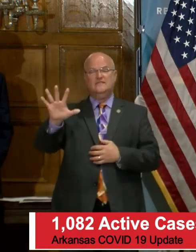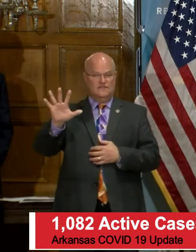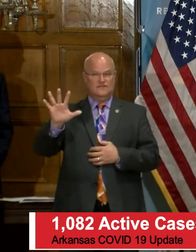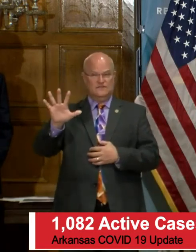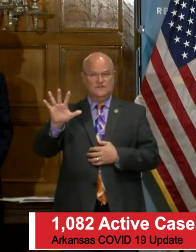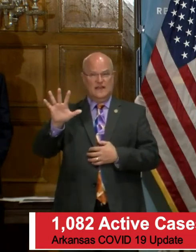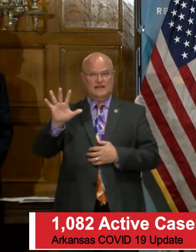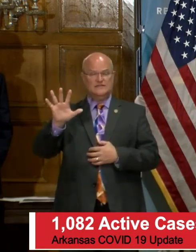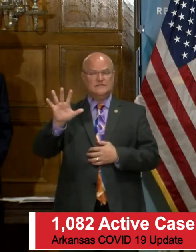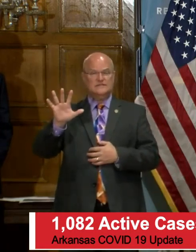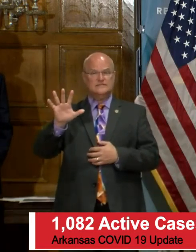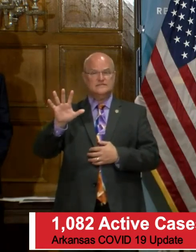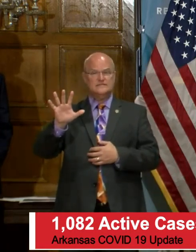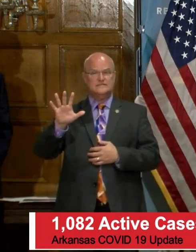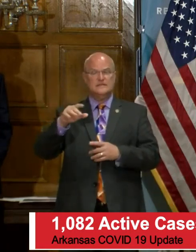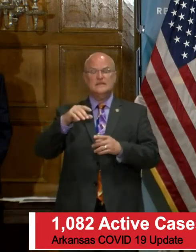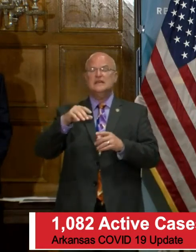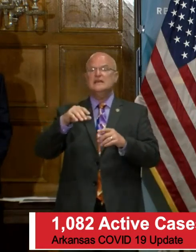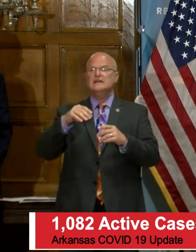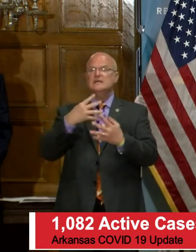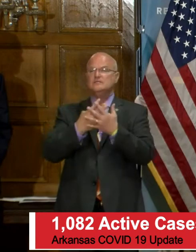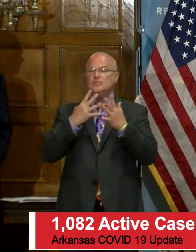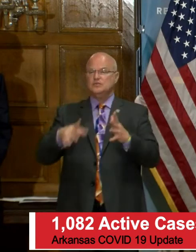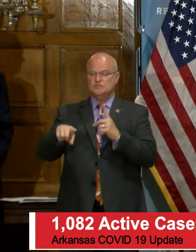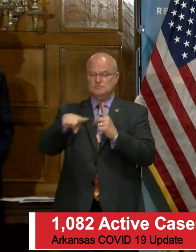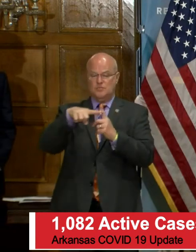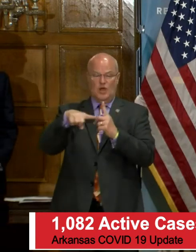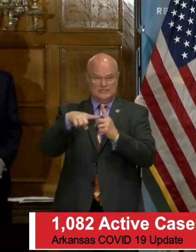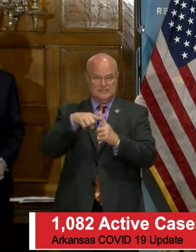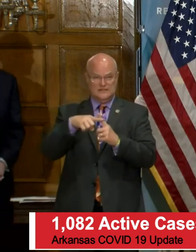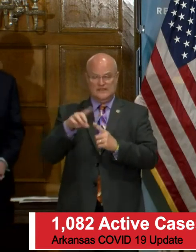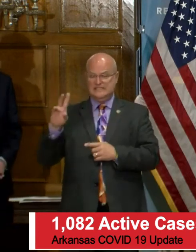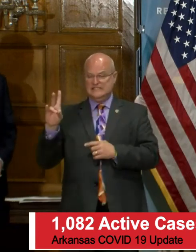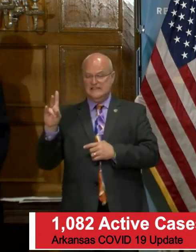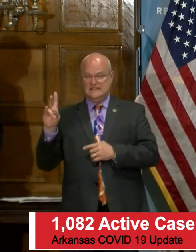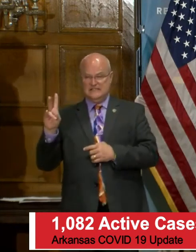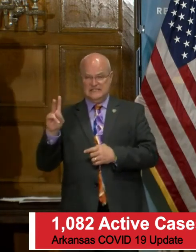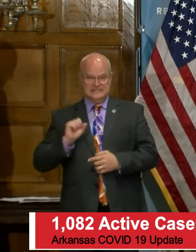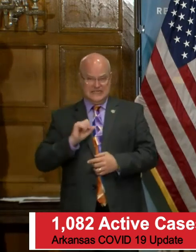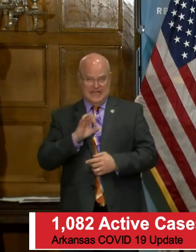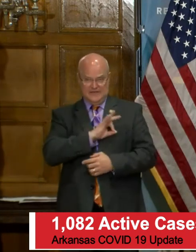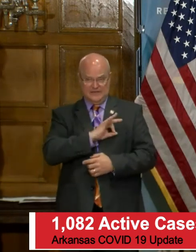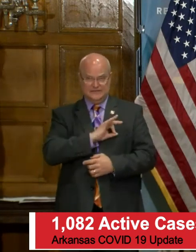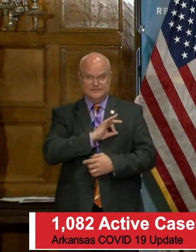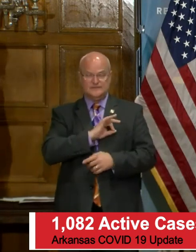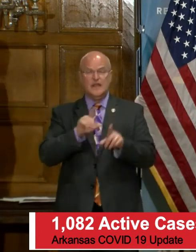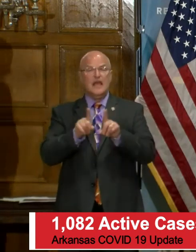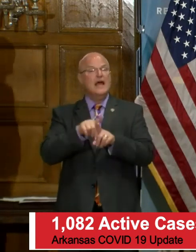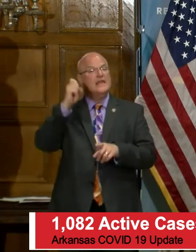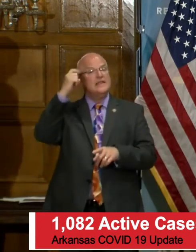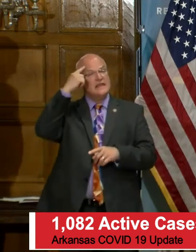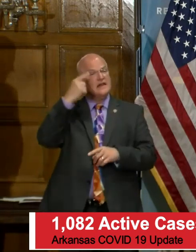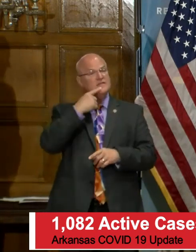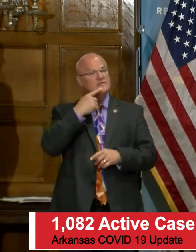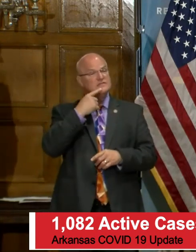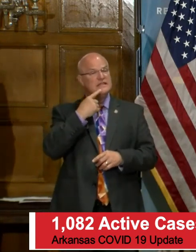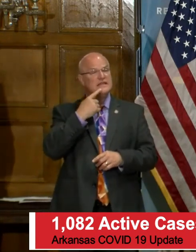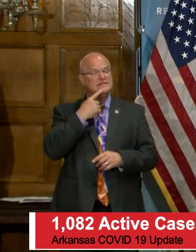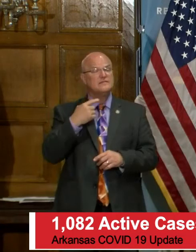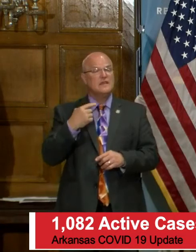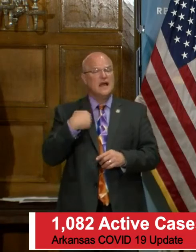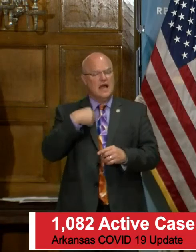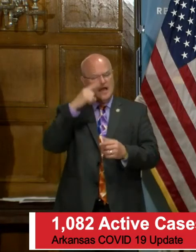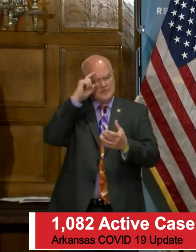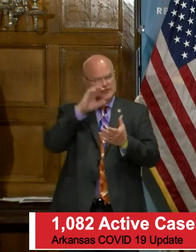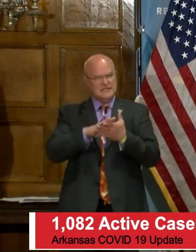585 inmates who have tested positive, and 17 staff. As the governor mentioned,